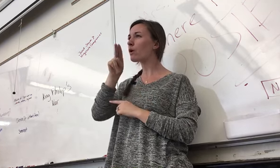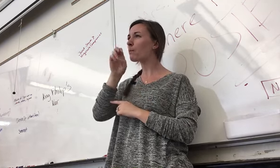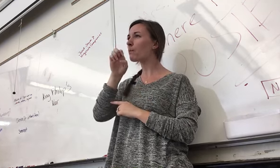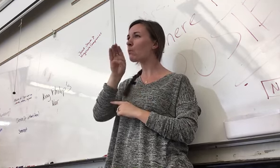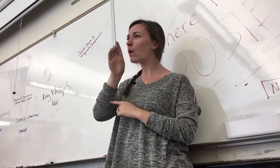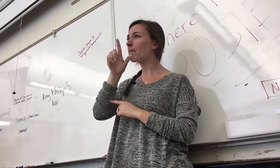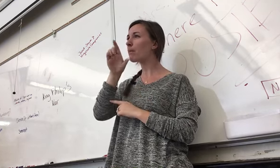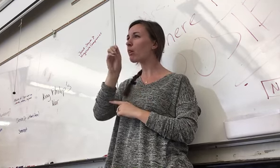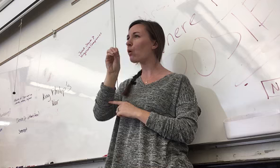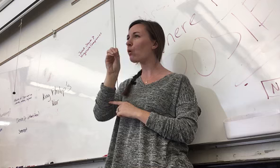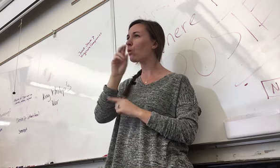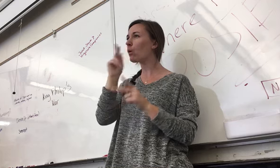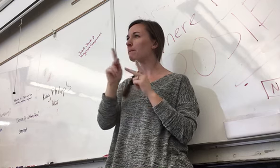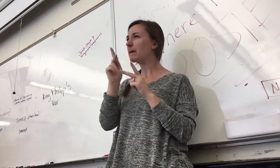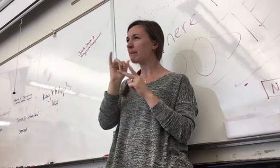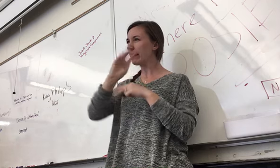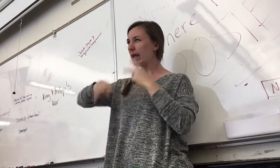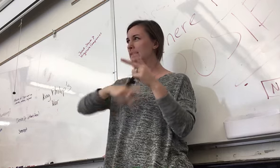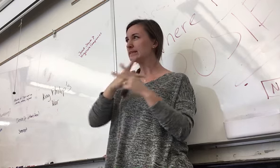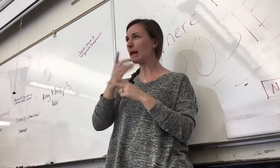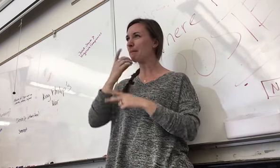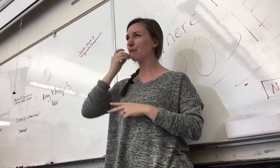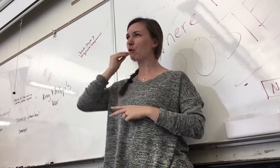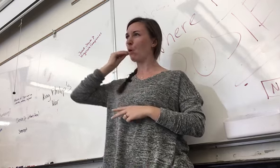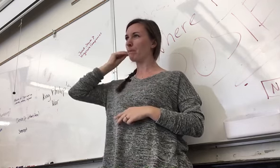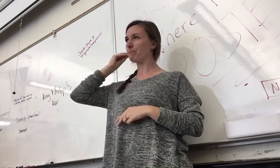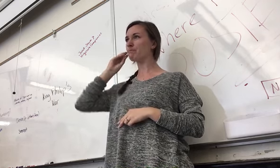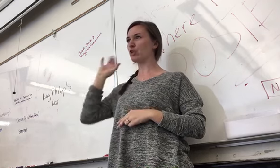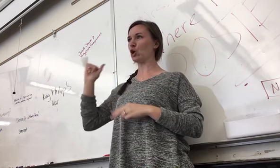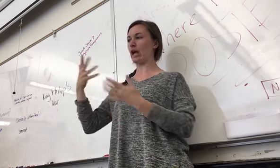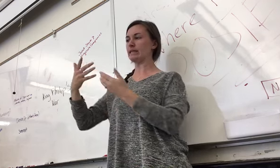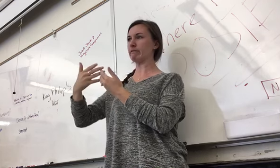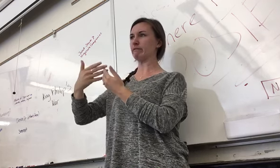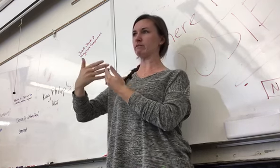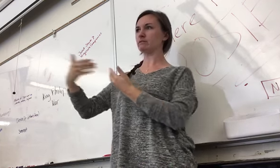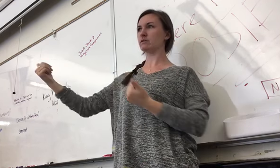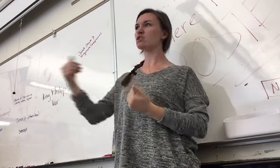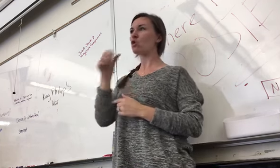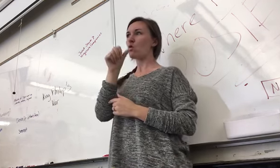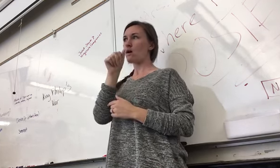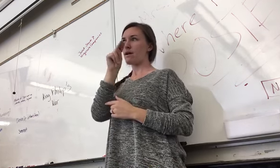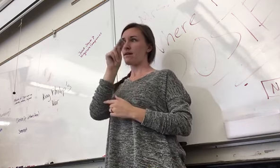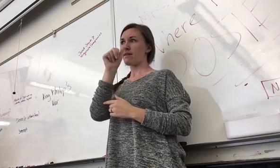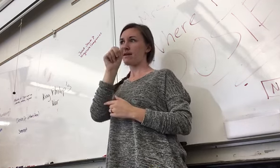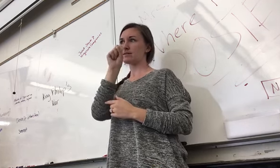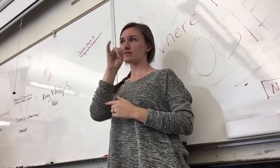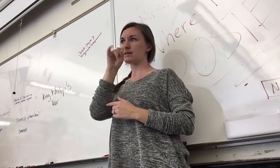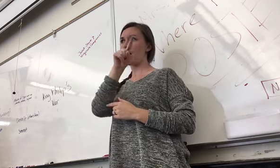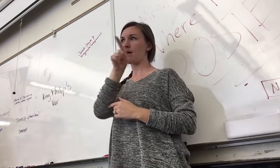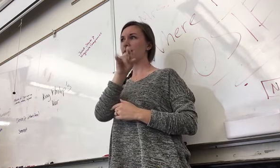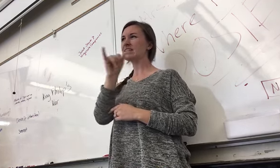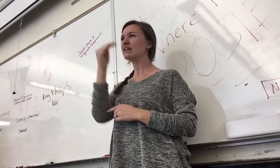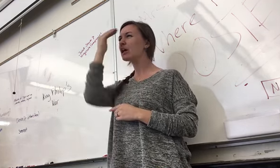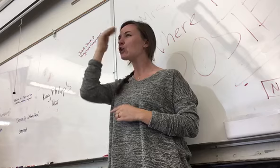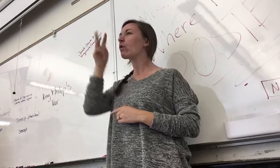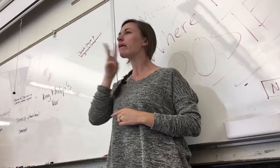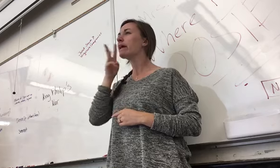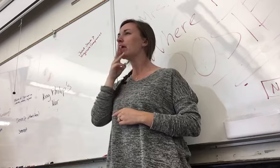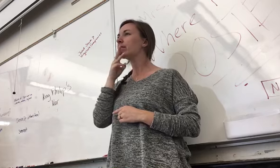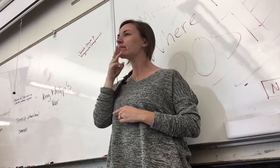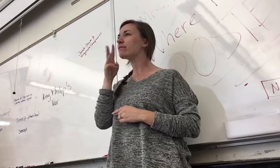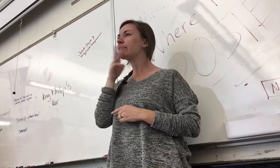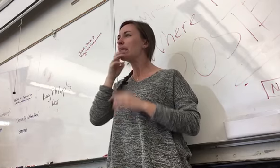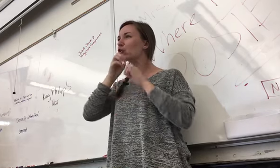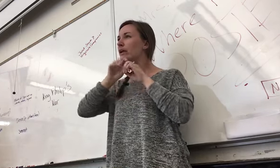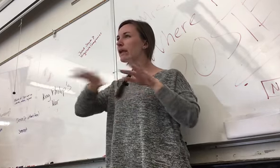that's actually a break off from the Anasazi. Remember the Anasazi, the big one is going to be irrigation systems. So they're going to be the ones